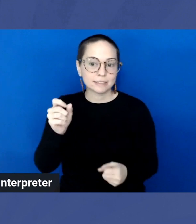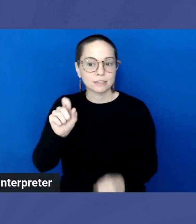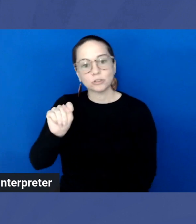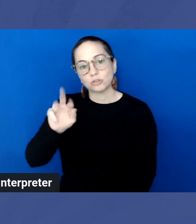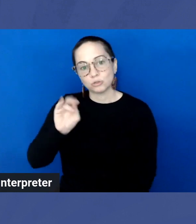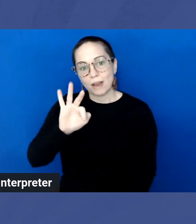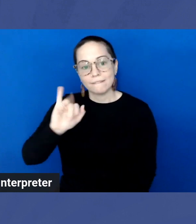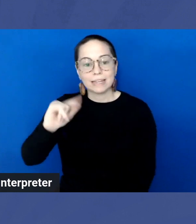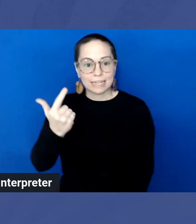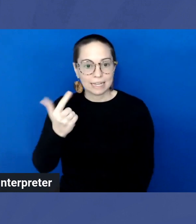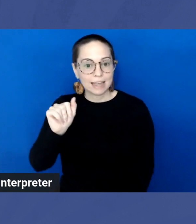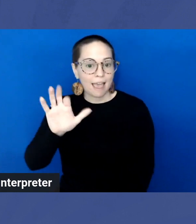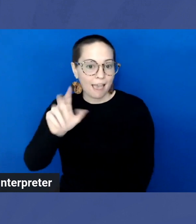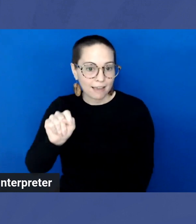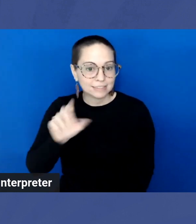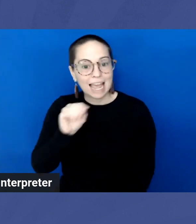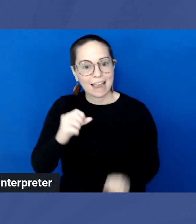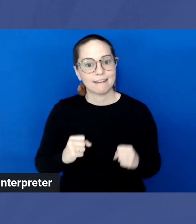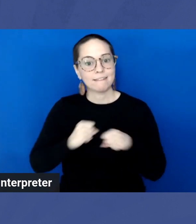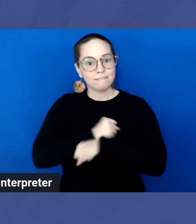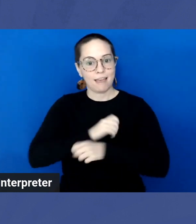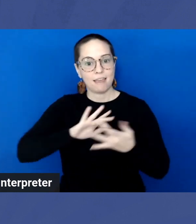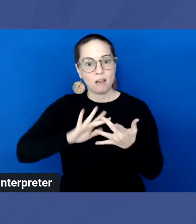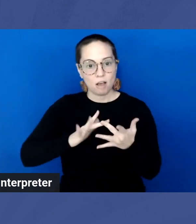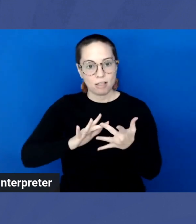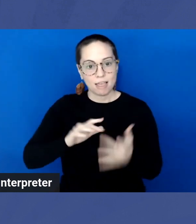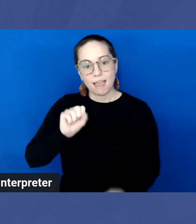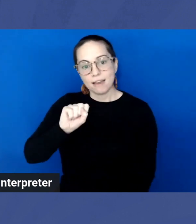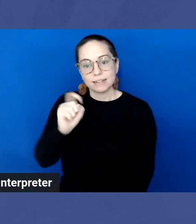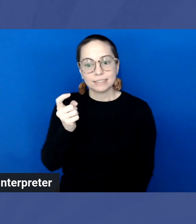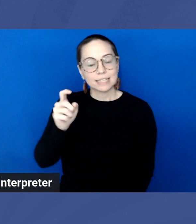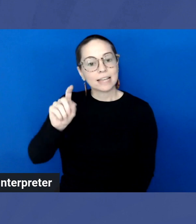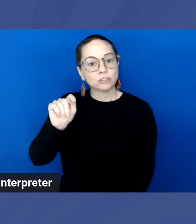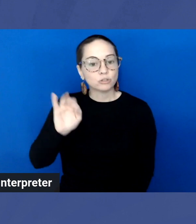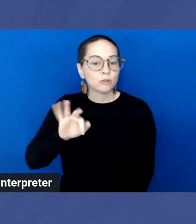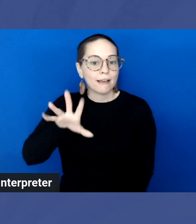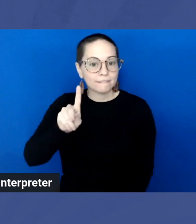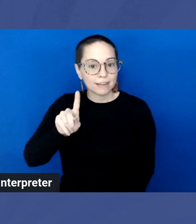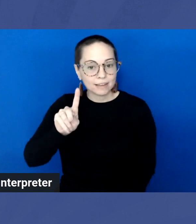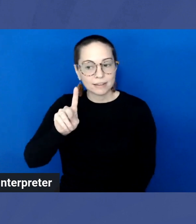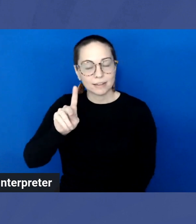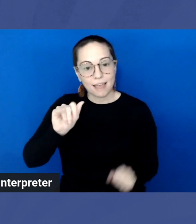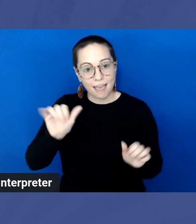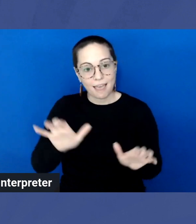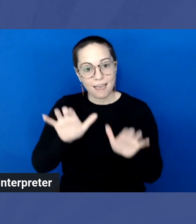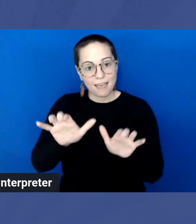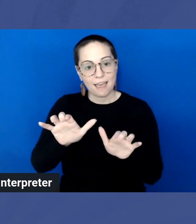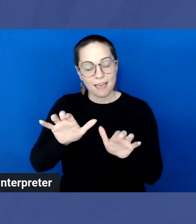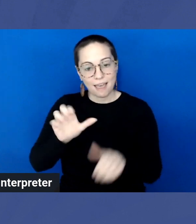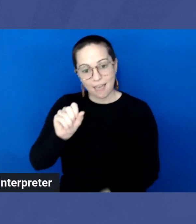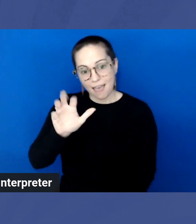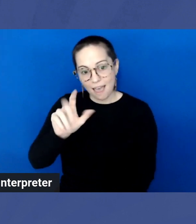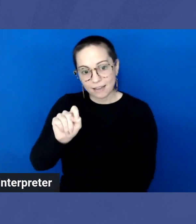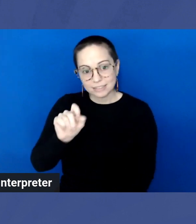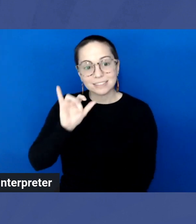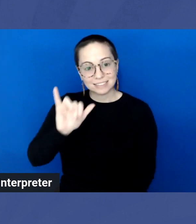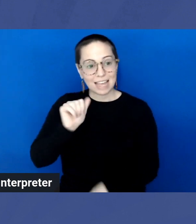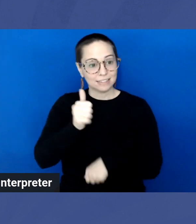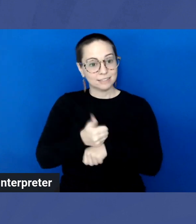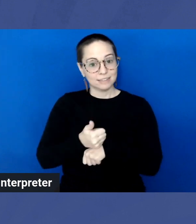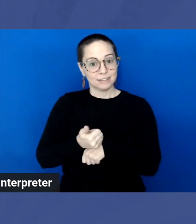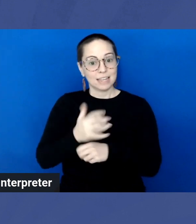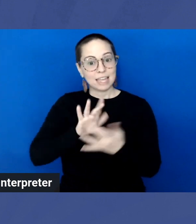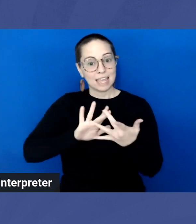FOSTA, Fight Online Sex Trafficking Act, went into effect, internet platforms became responsible